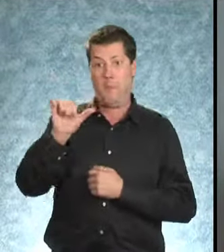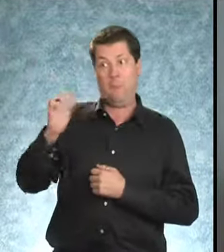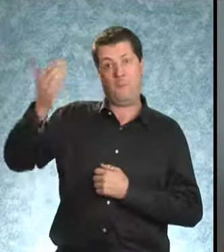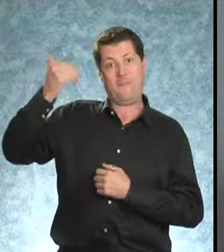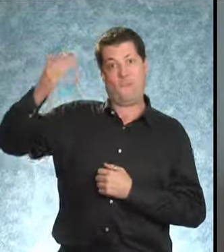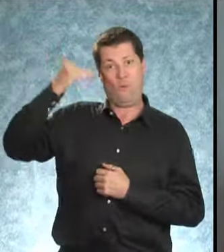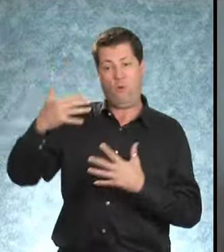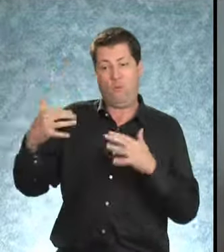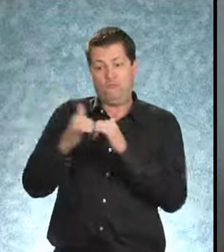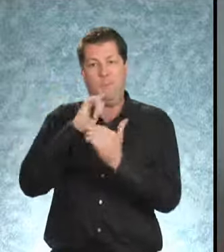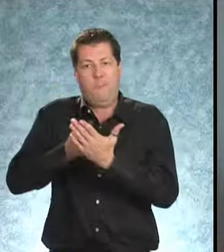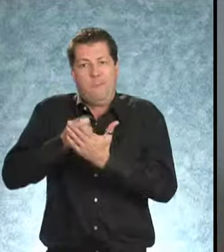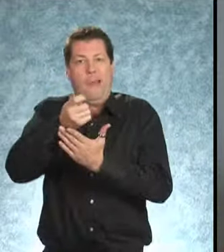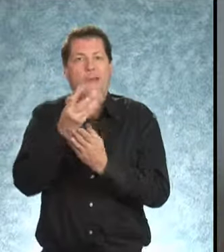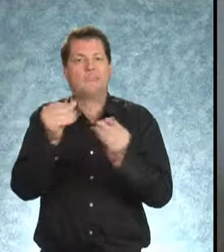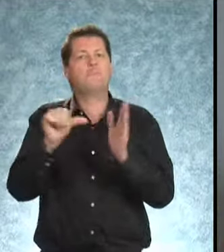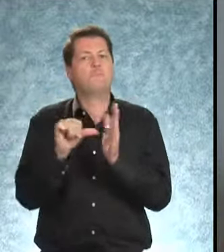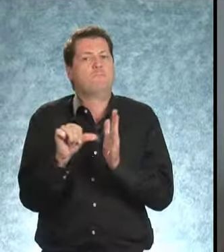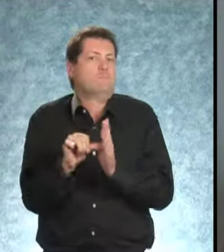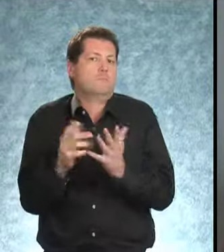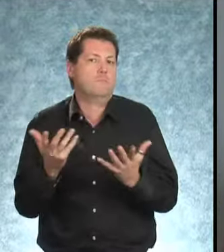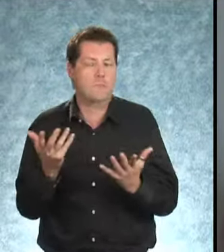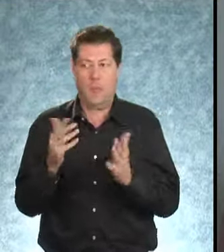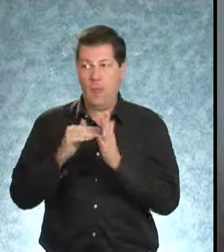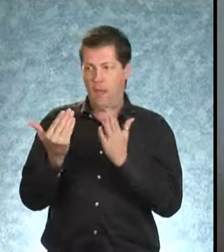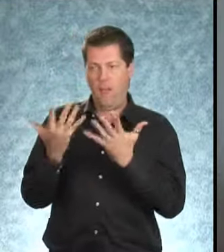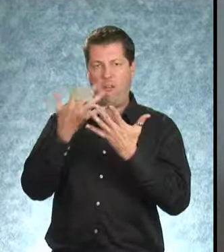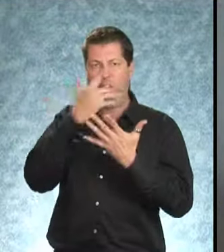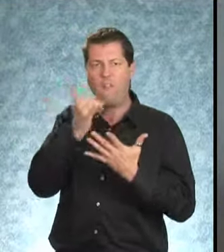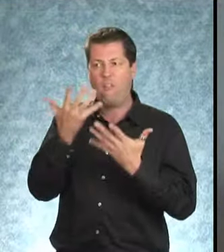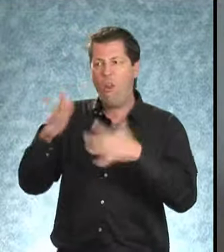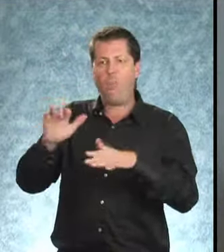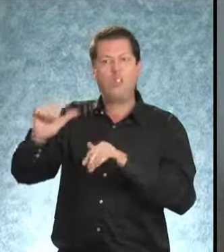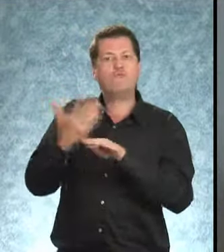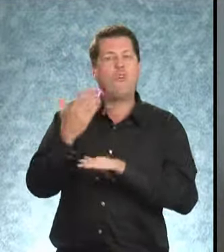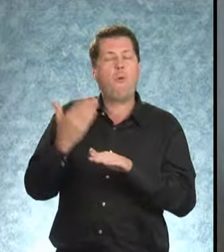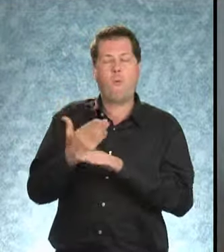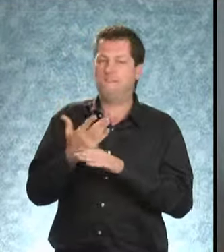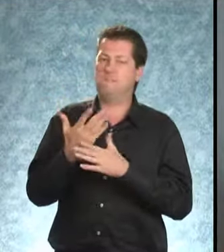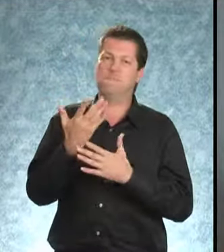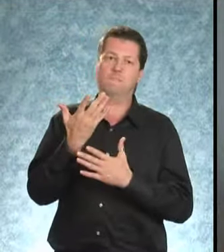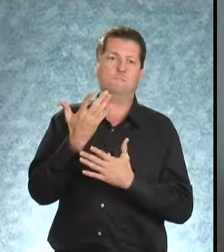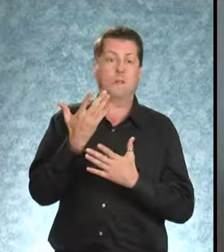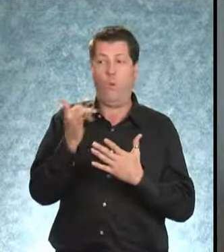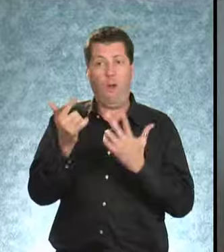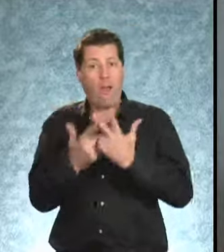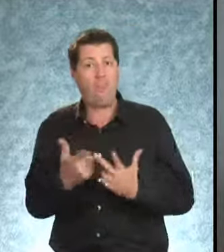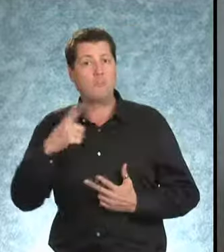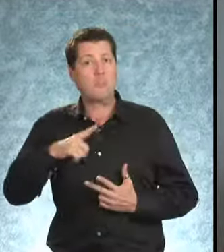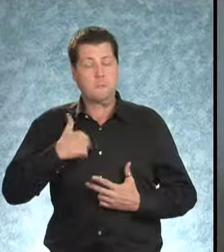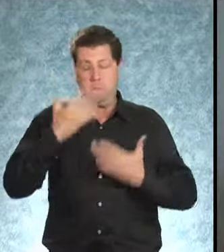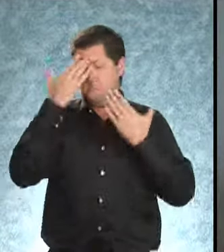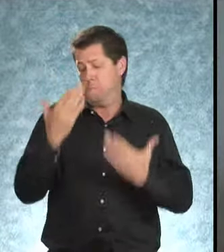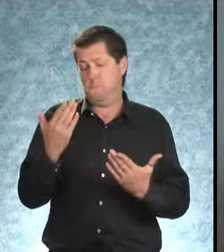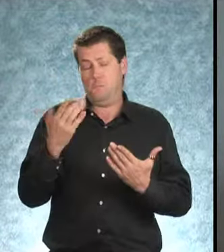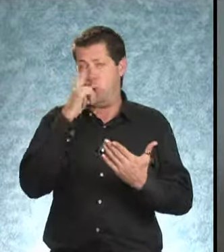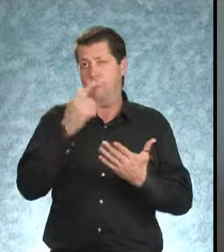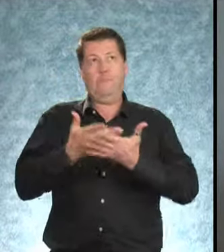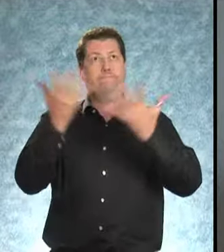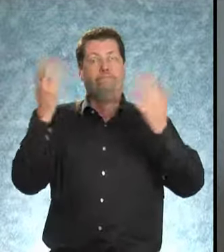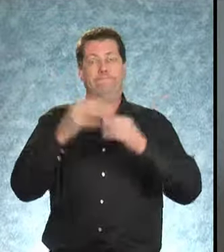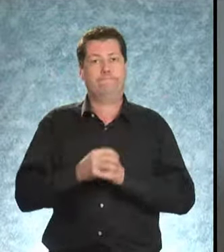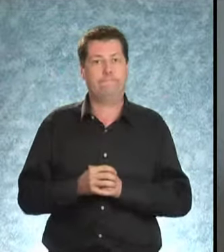agreed to pay a certain amount of money, but they could have lost their job or, I don't know, a whole range of things could have happened. So